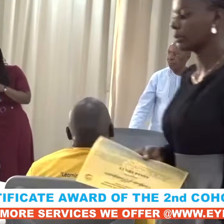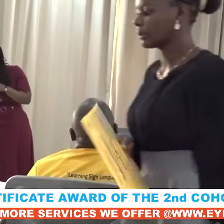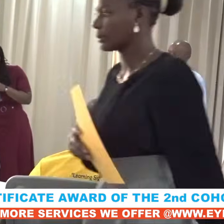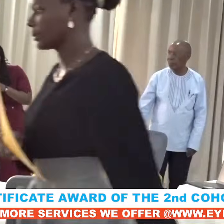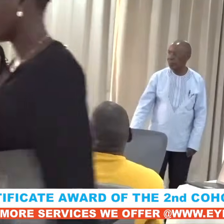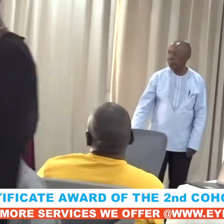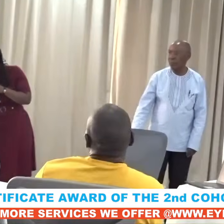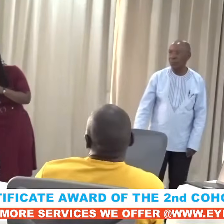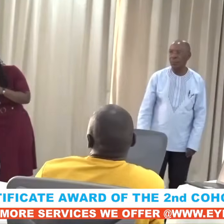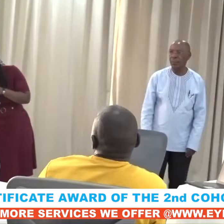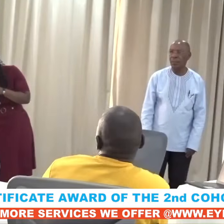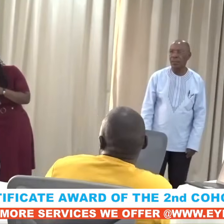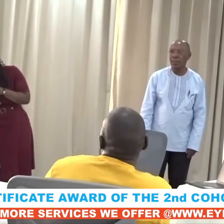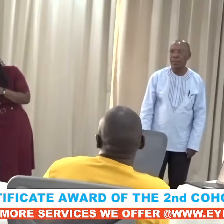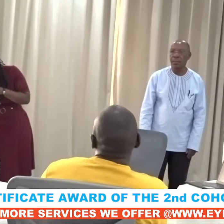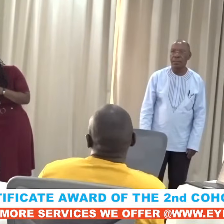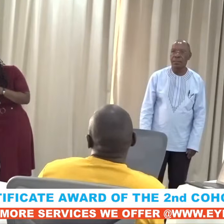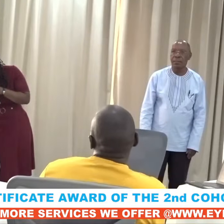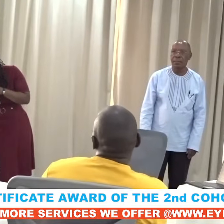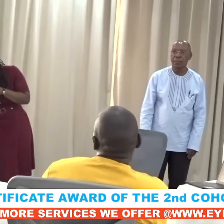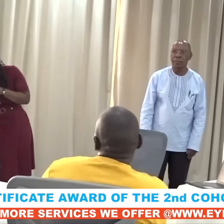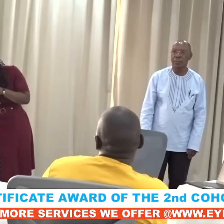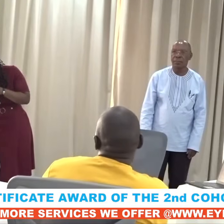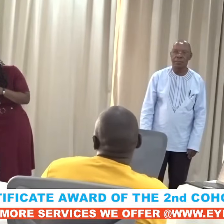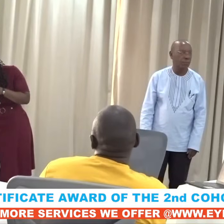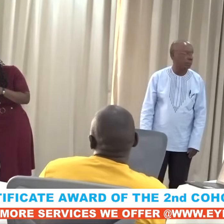John Marvin.